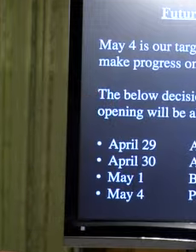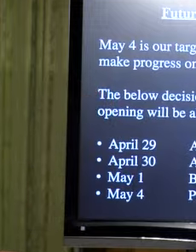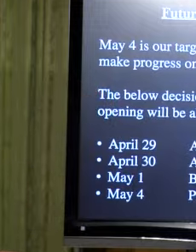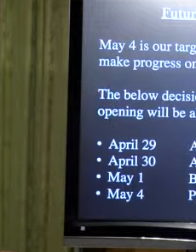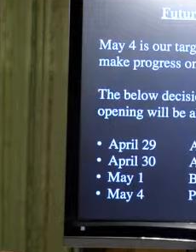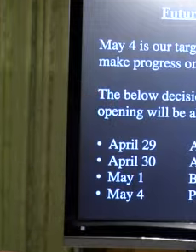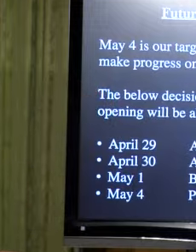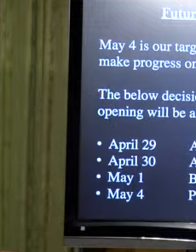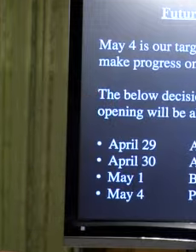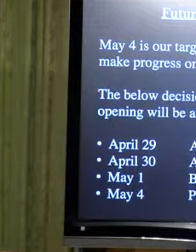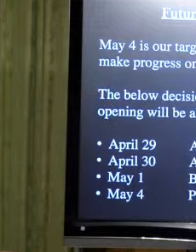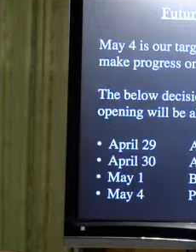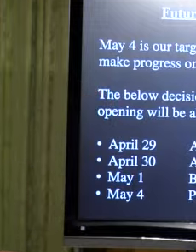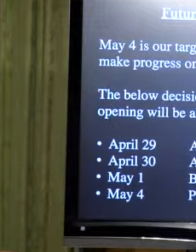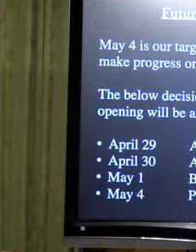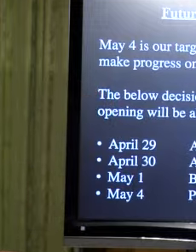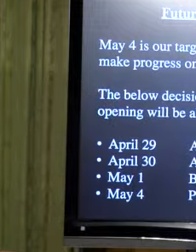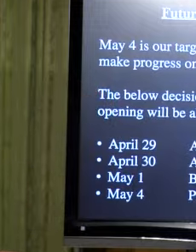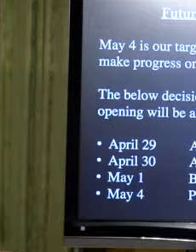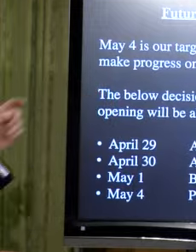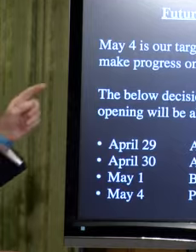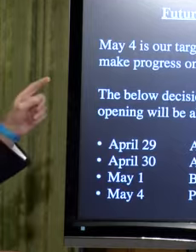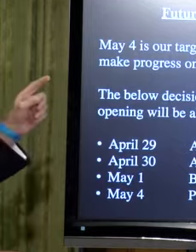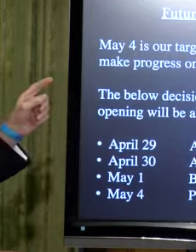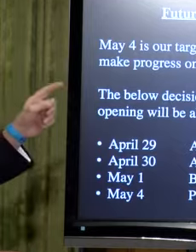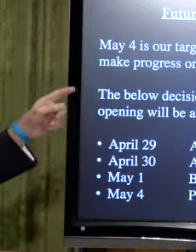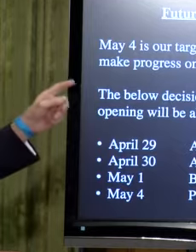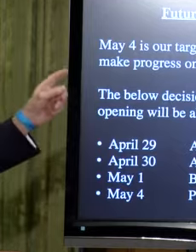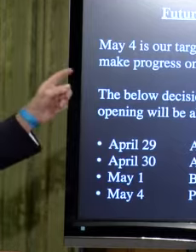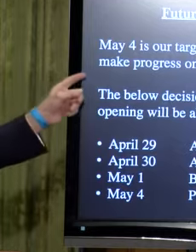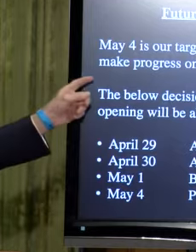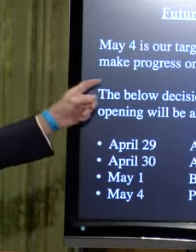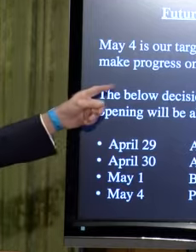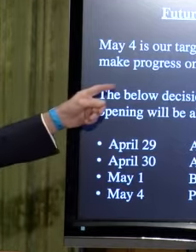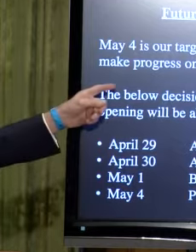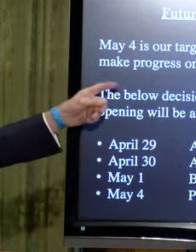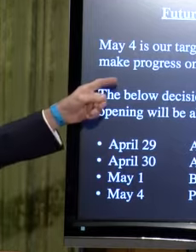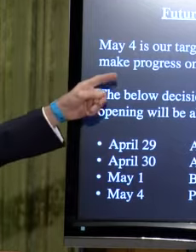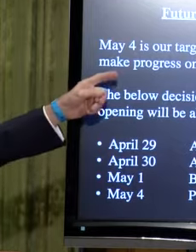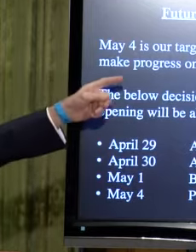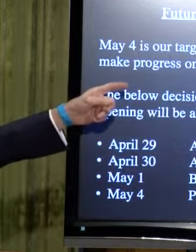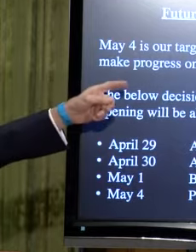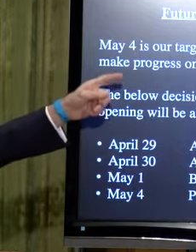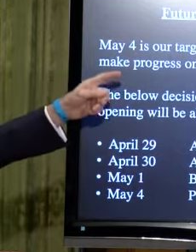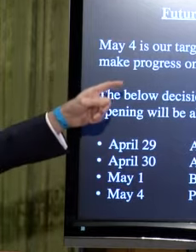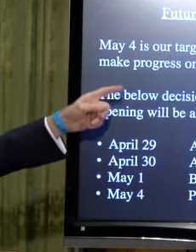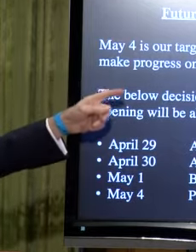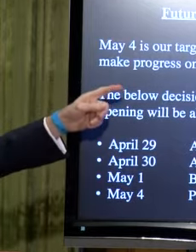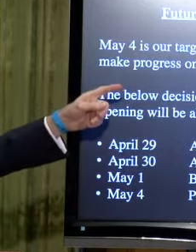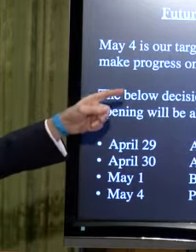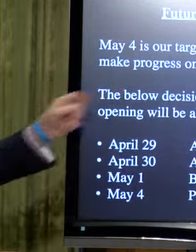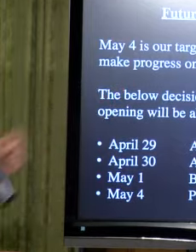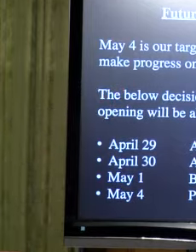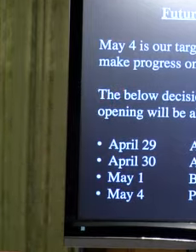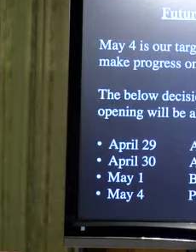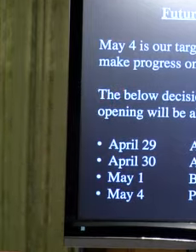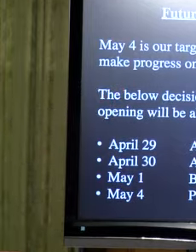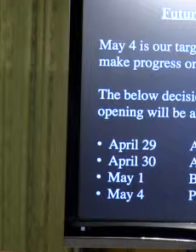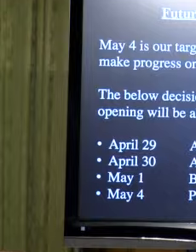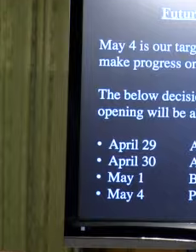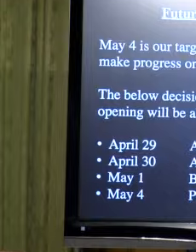some restrictions, with the caveat that we continue to make progress on reducing community